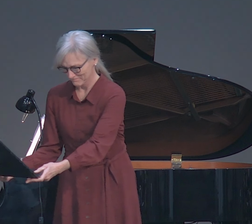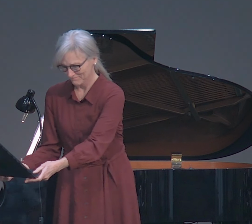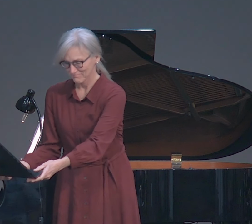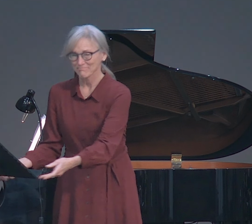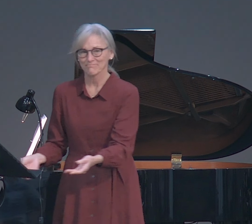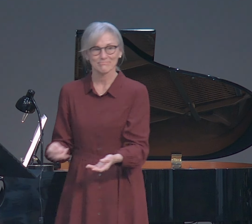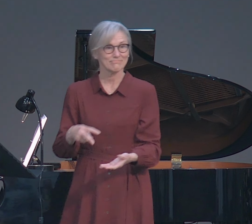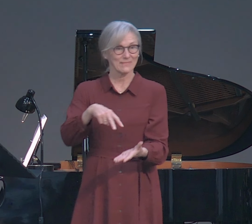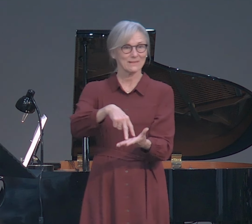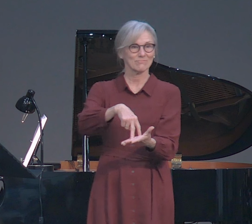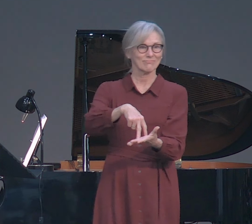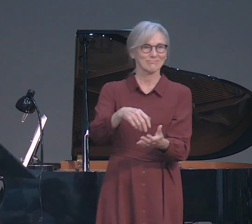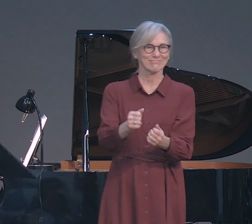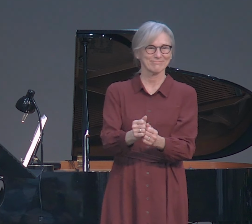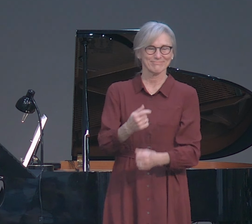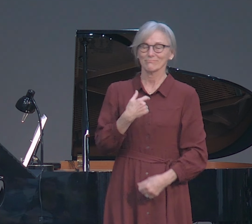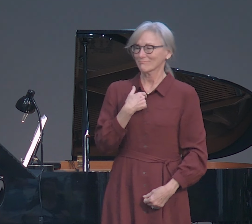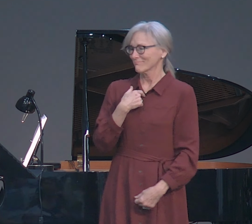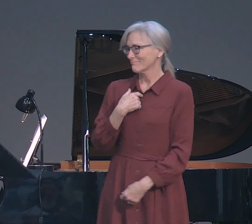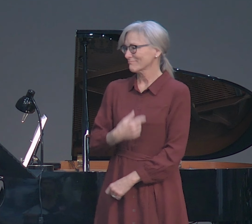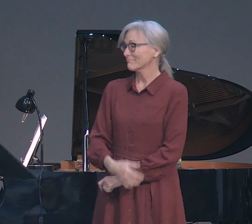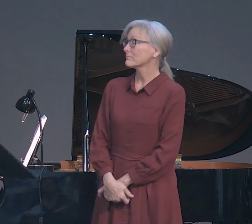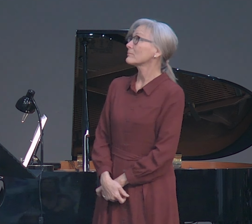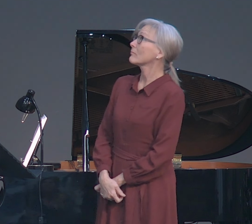Stand to worship.